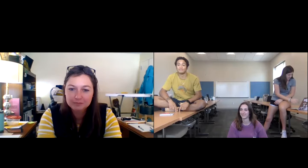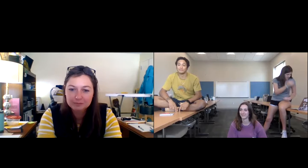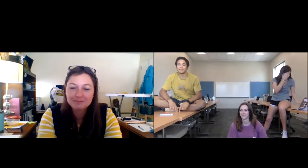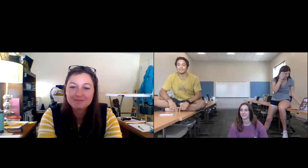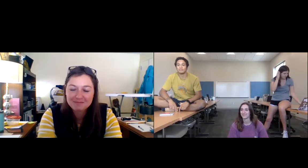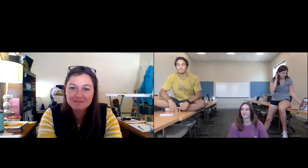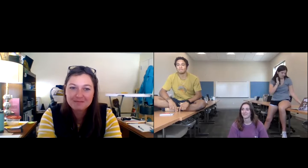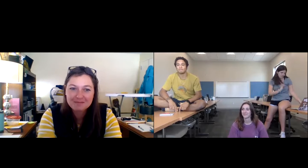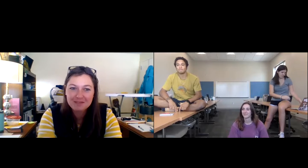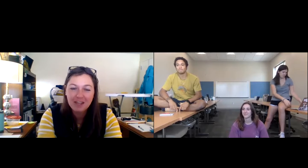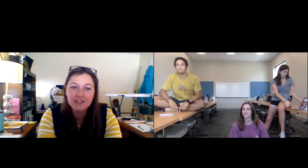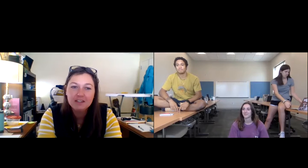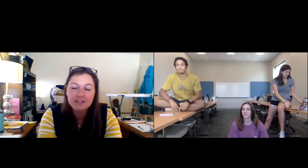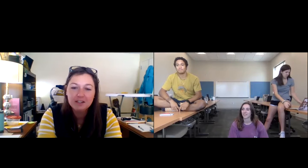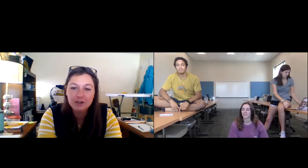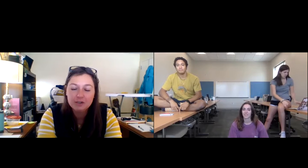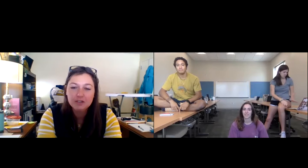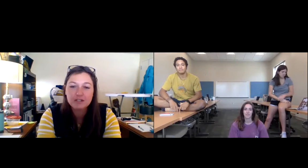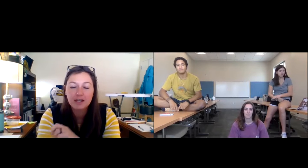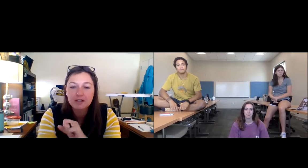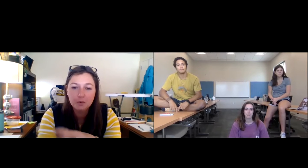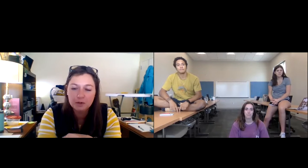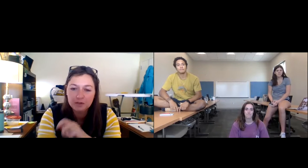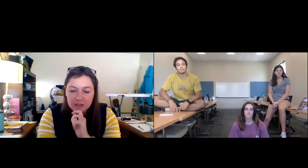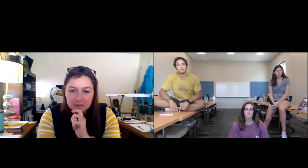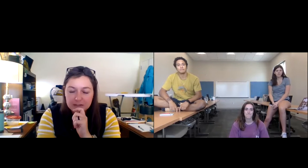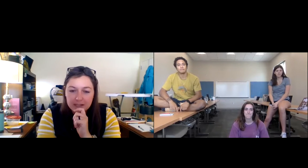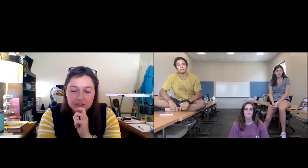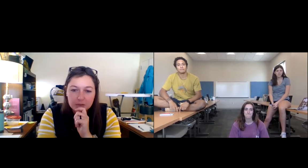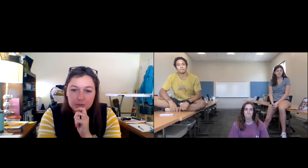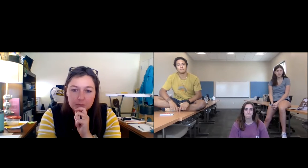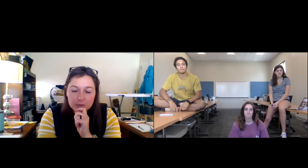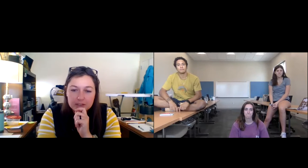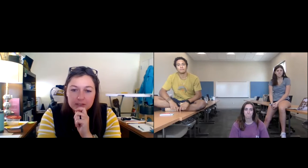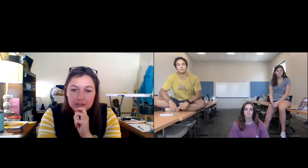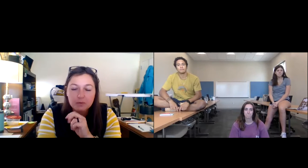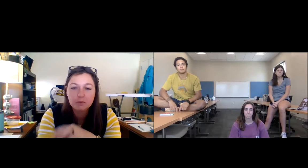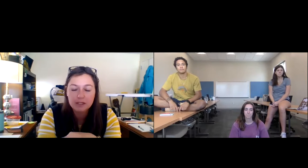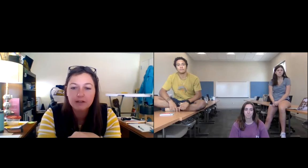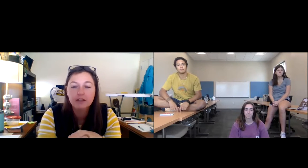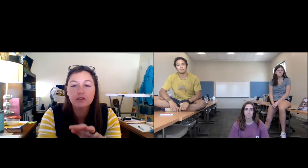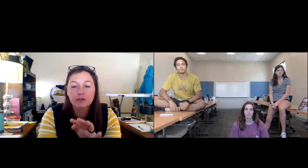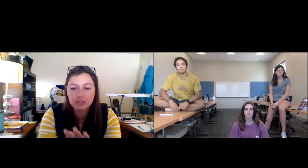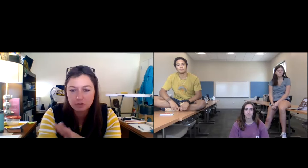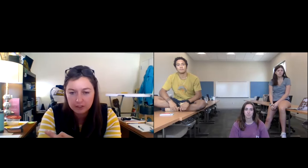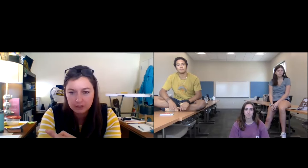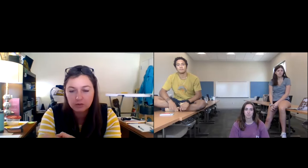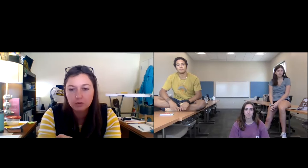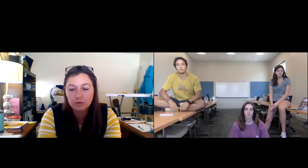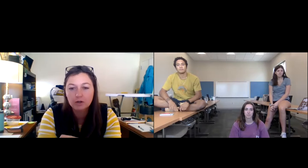Yeah. And then does it go, do you sign in the order that you would say it to? So it would be like green tree or